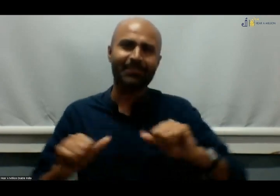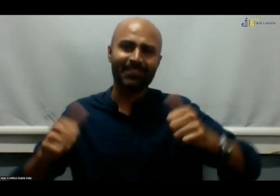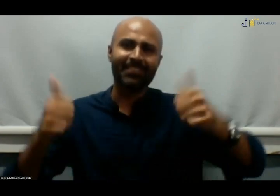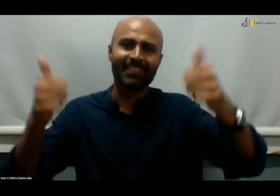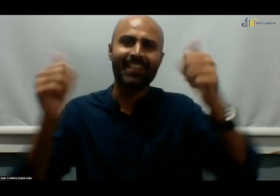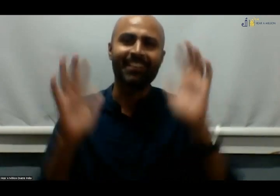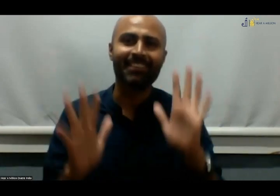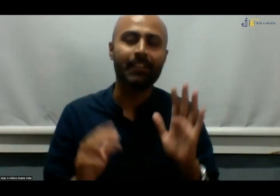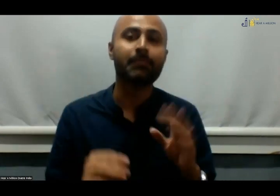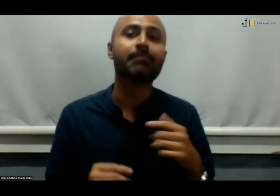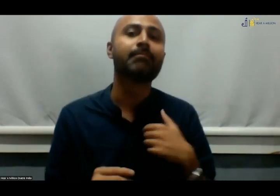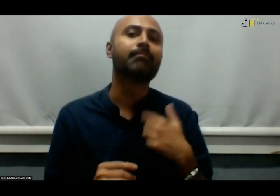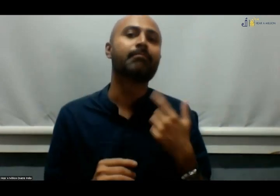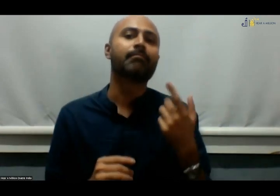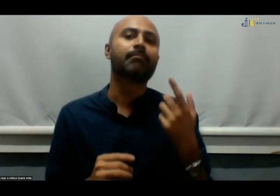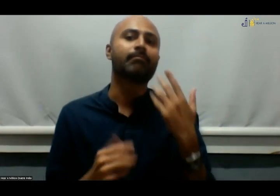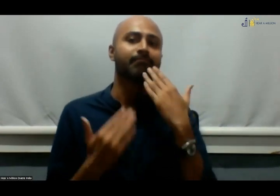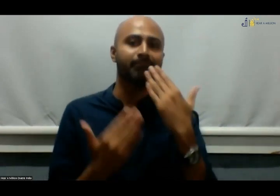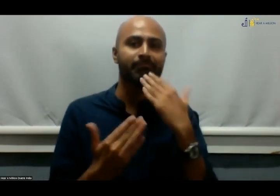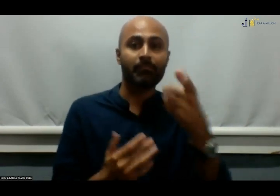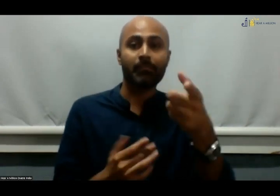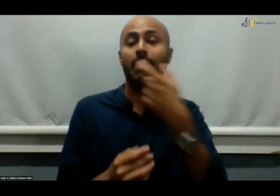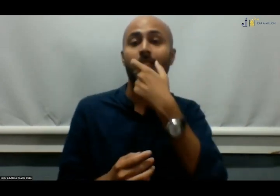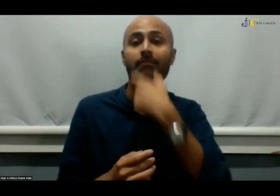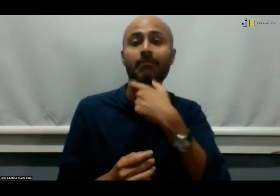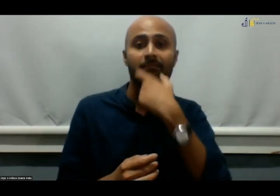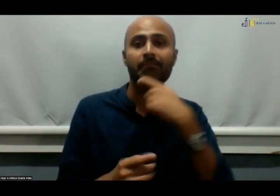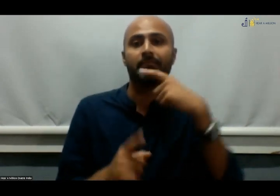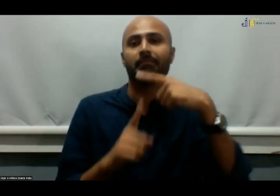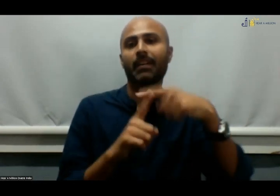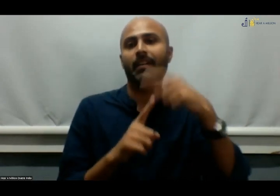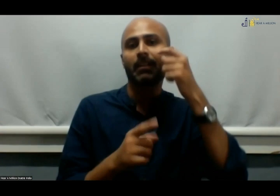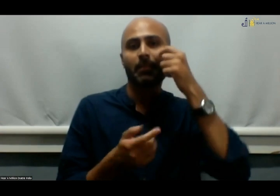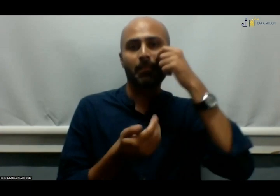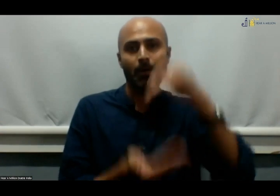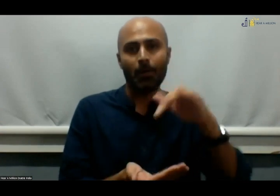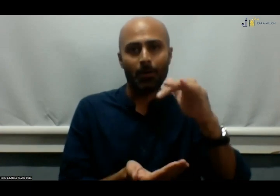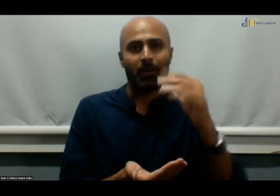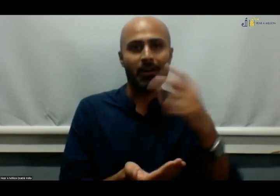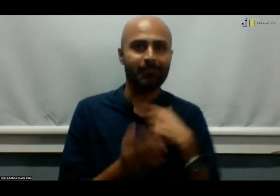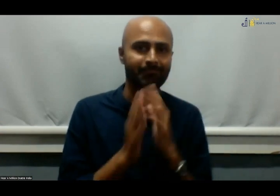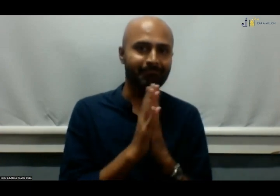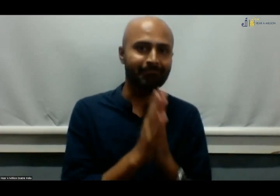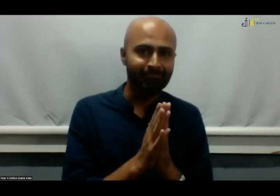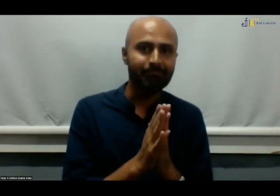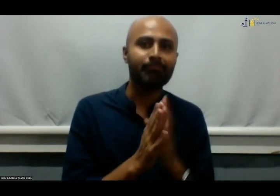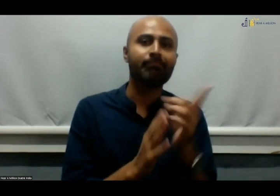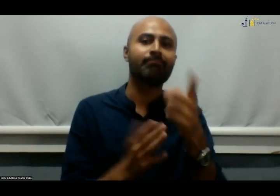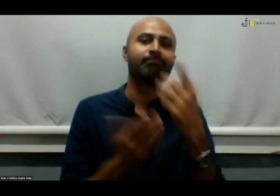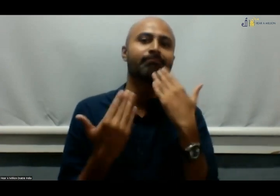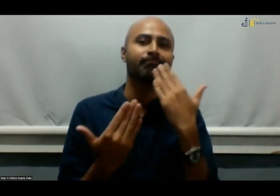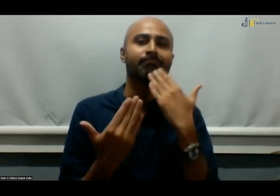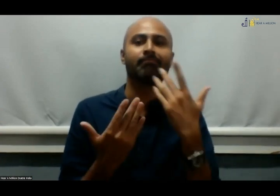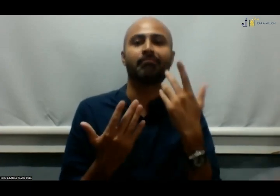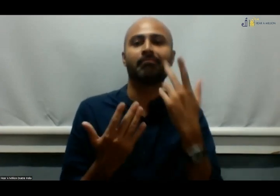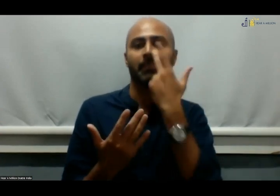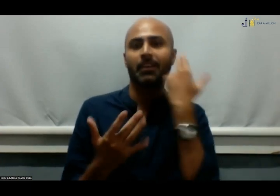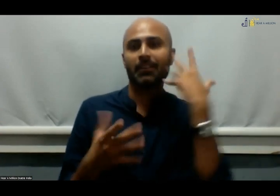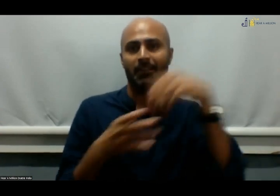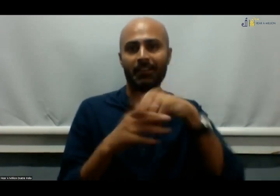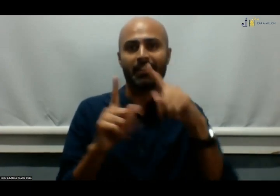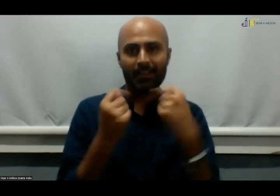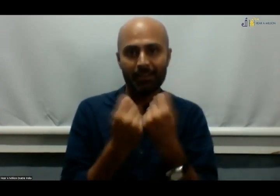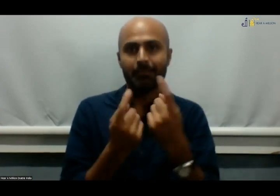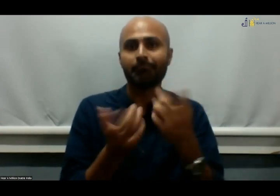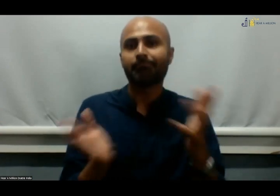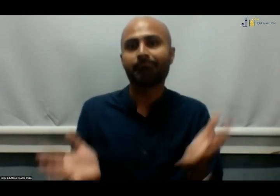the inspiration for all of us, and she is gone just like that. I hope that many will, get inspiration from